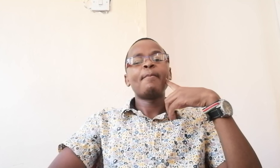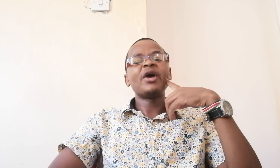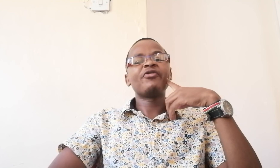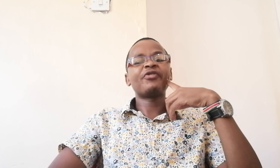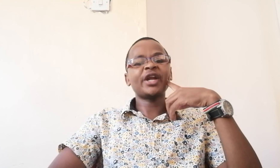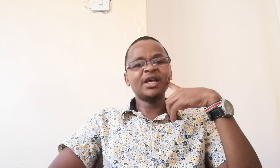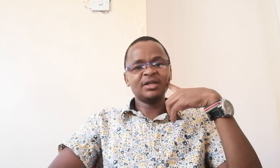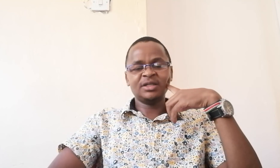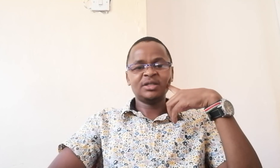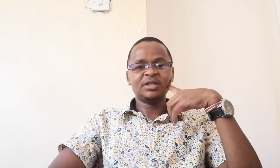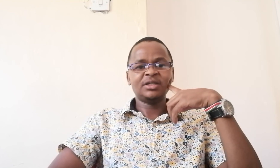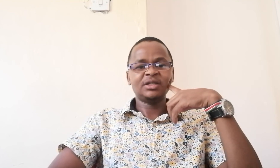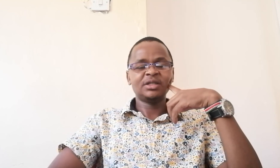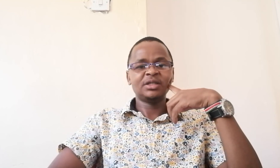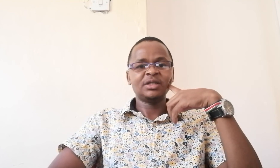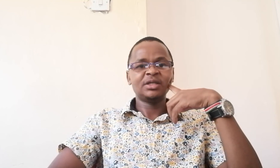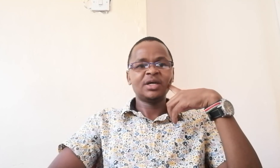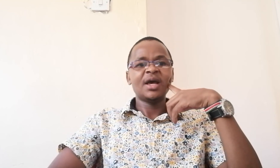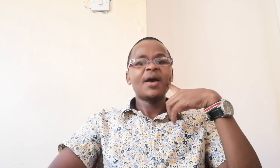my friend